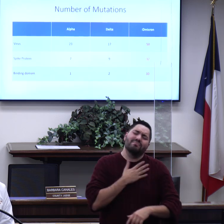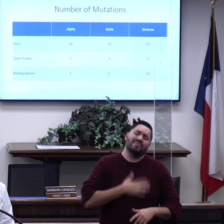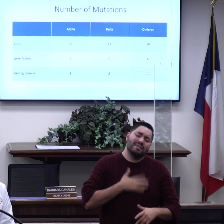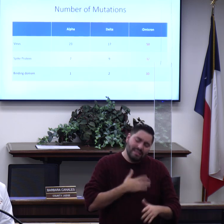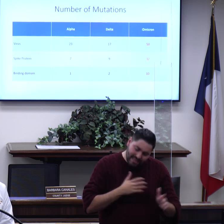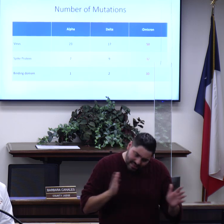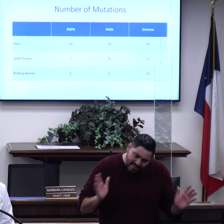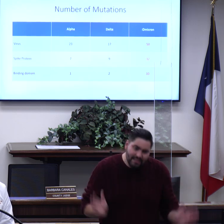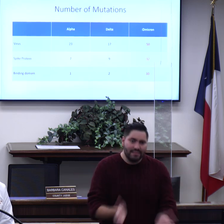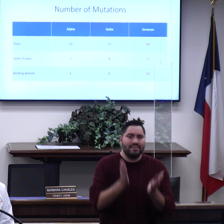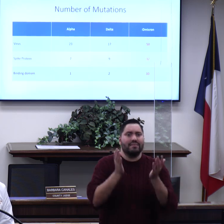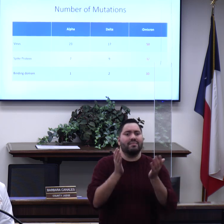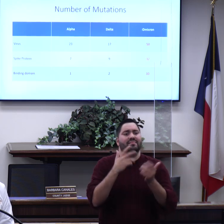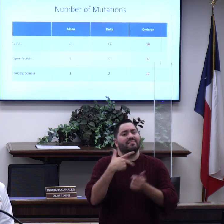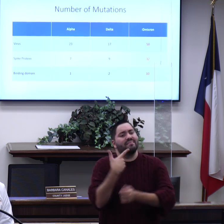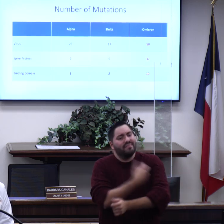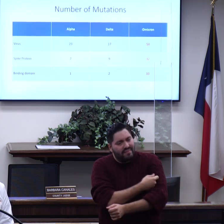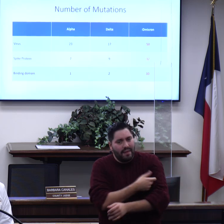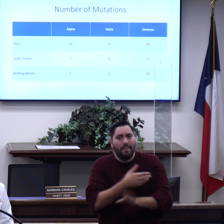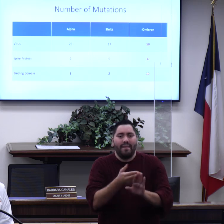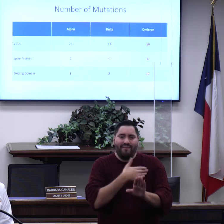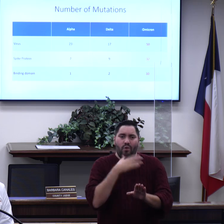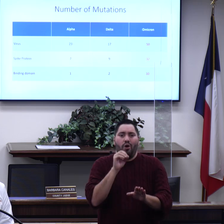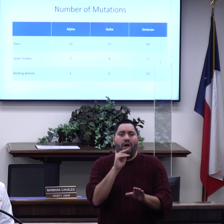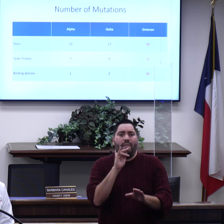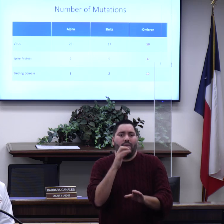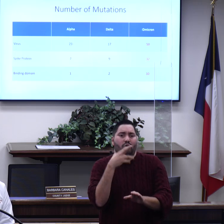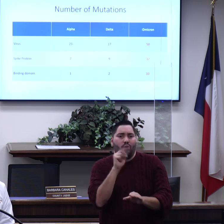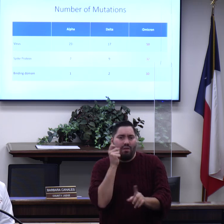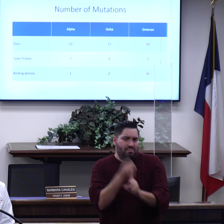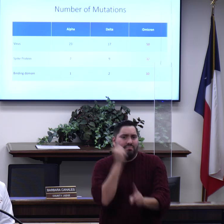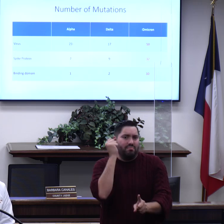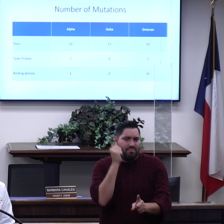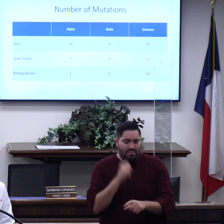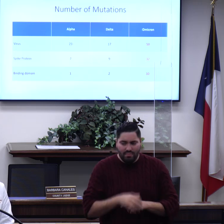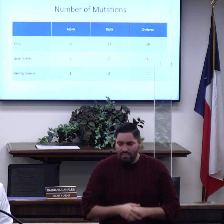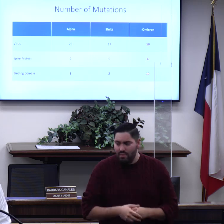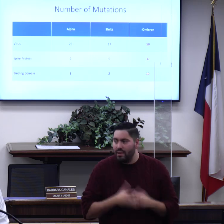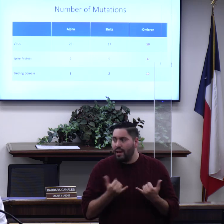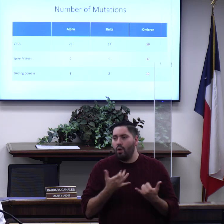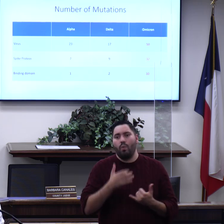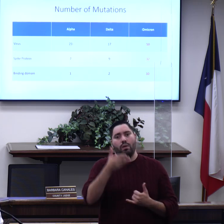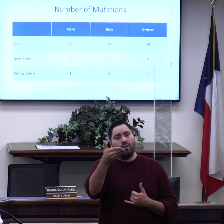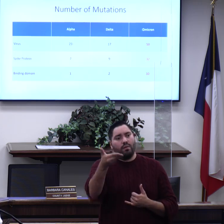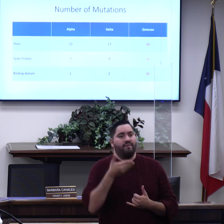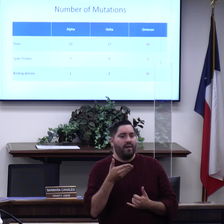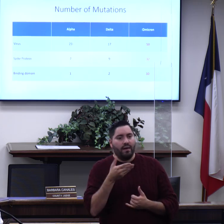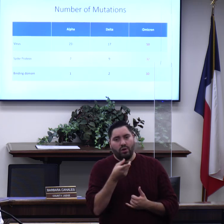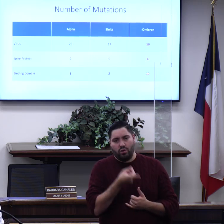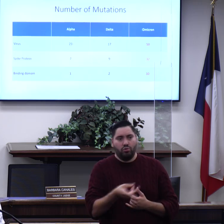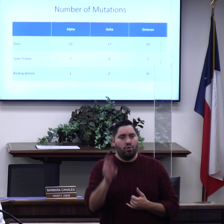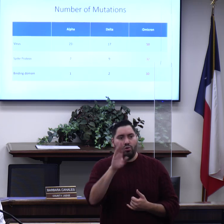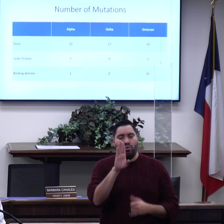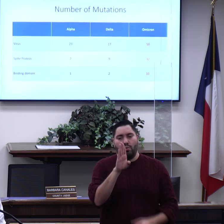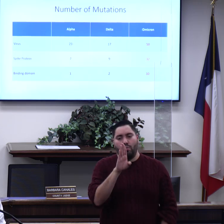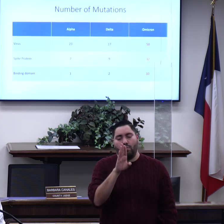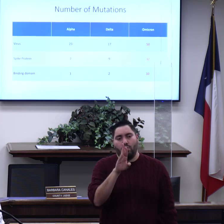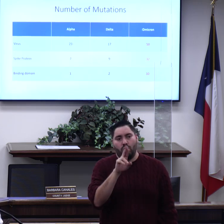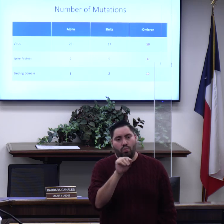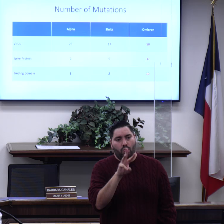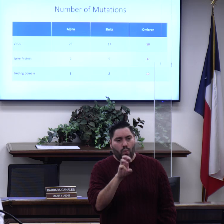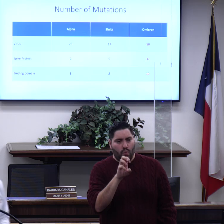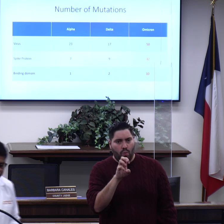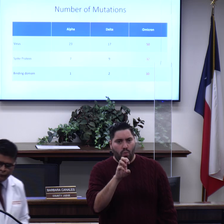before this Omicron hits our doorsteps. Now I would like to invite Dr. Blow, President of Christus Spohn